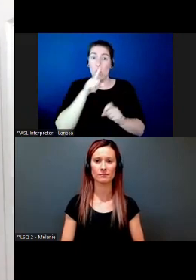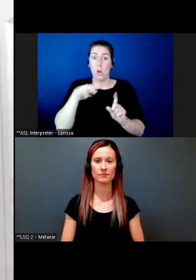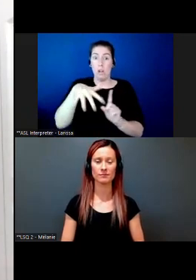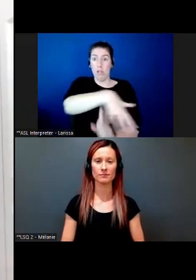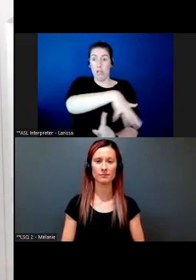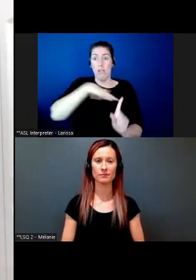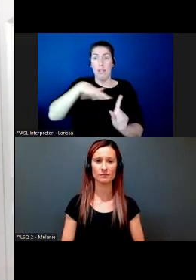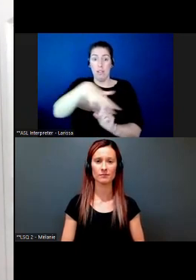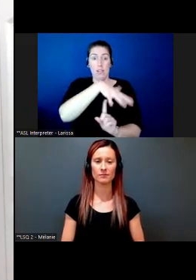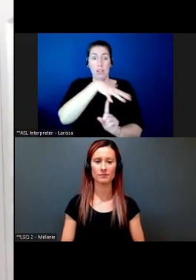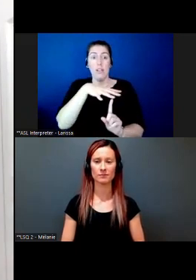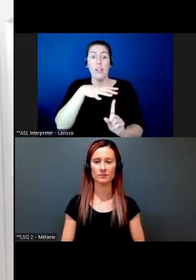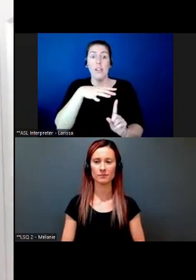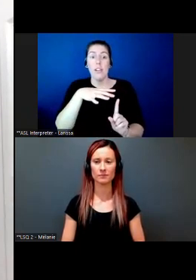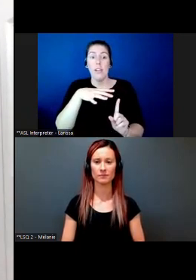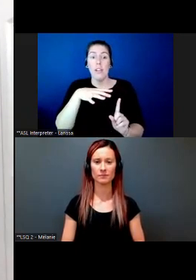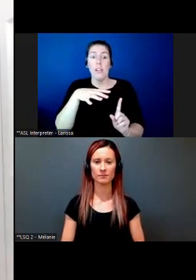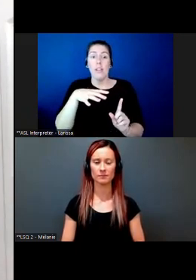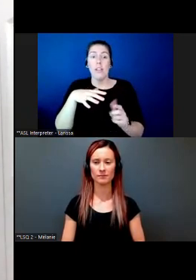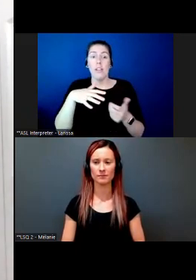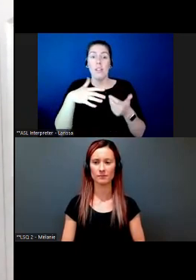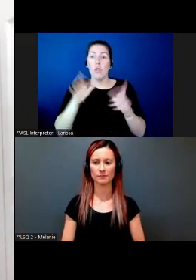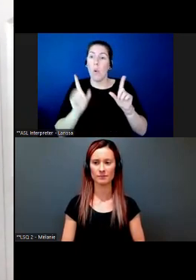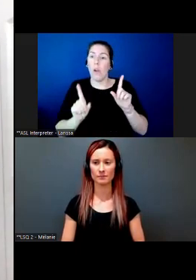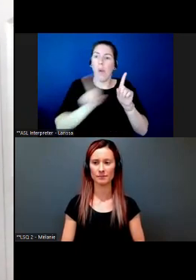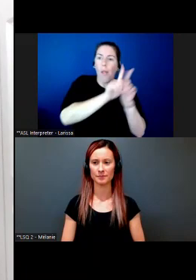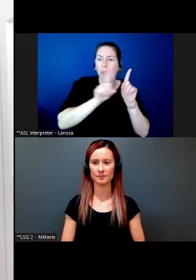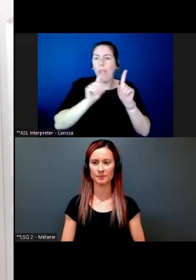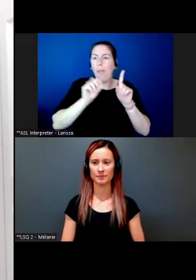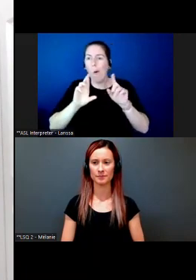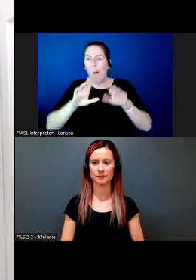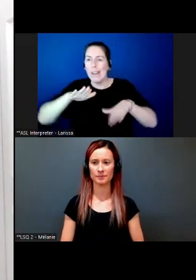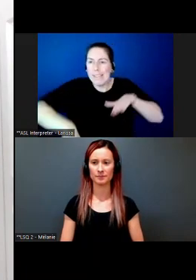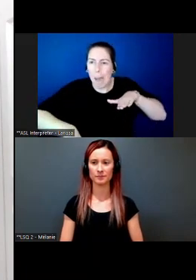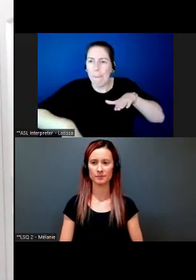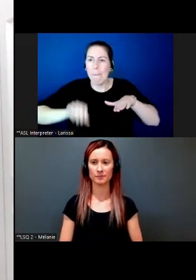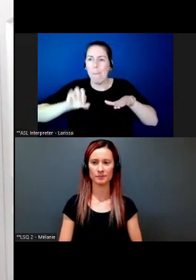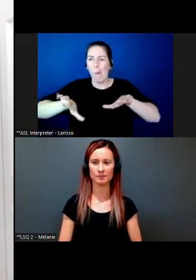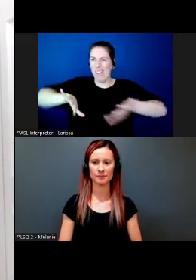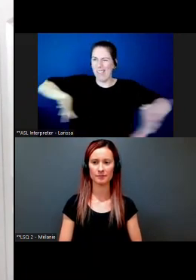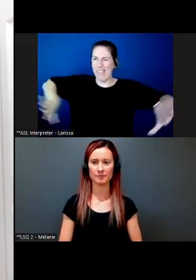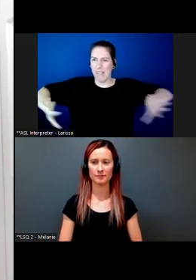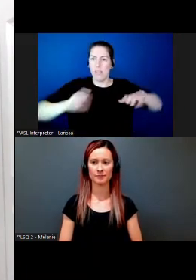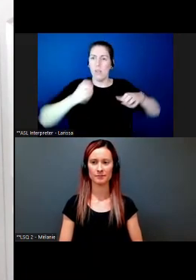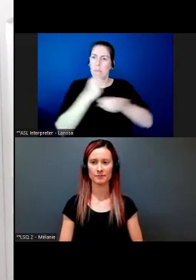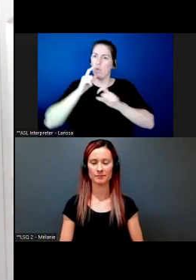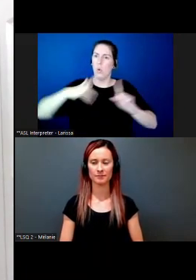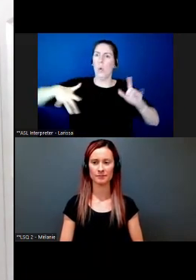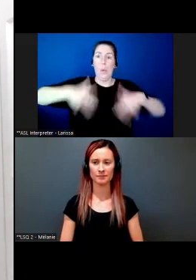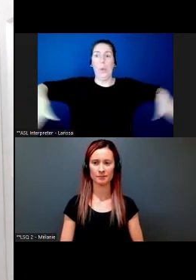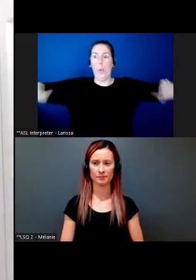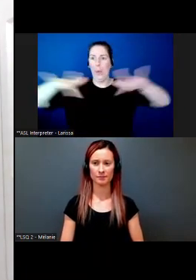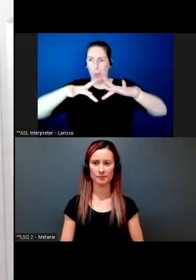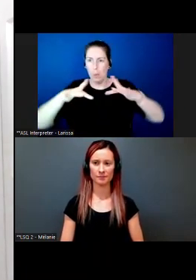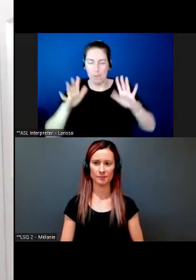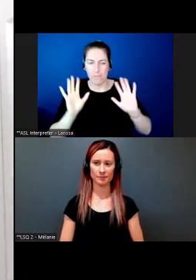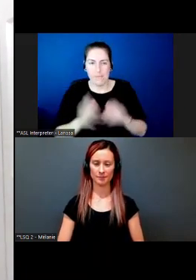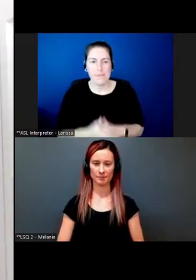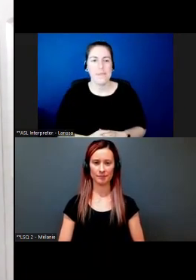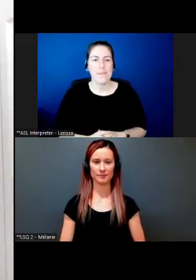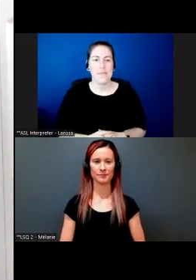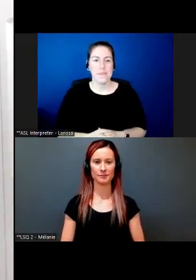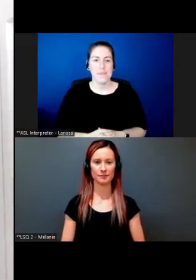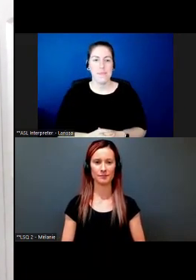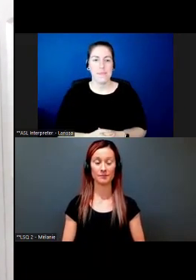that you're not stepping on any objects, or that if you are going to be moving your arms around, that you're not going to knock anything over. En